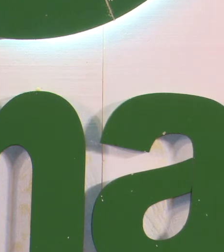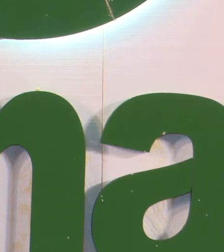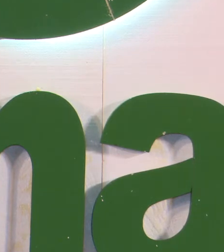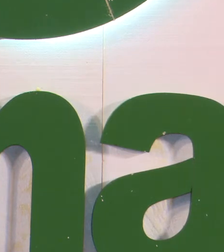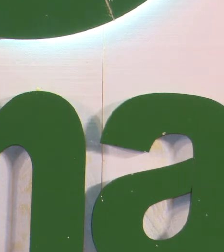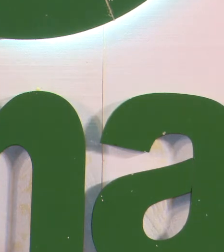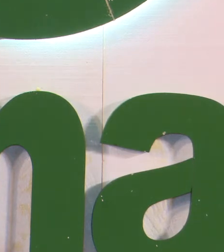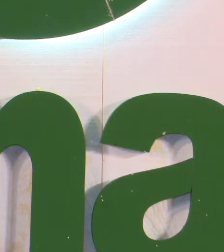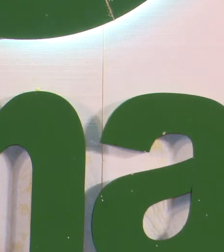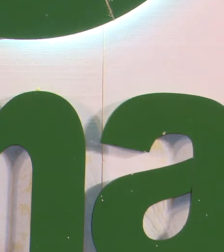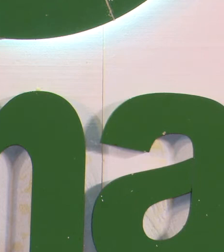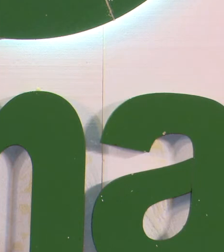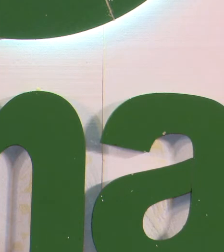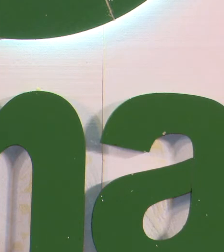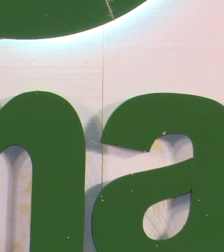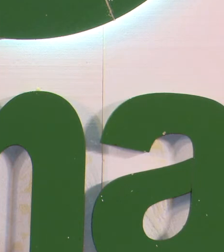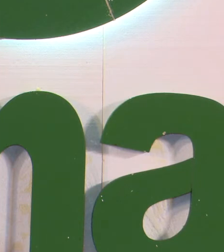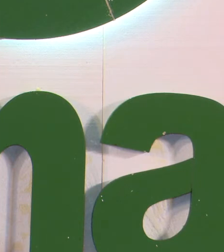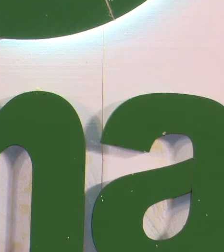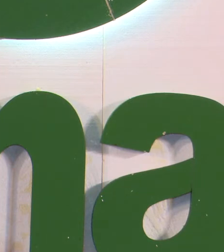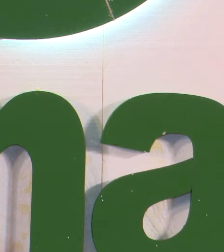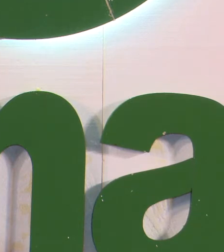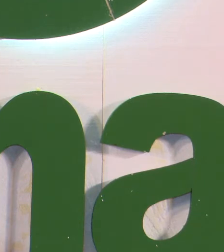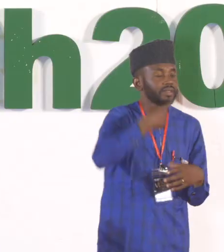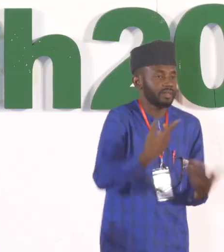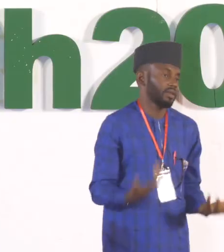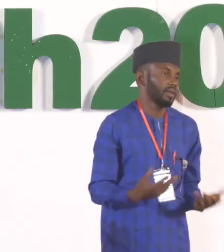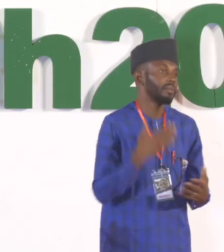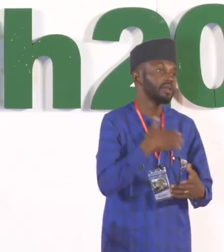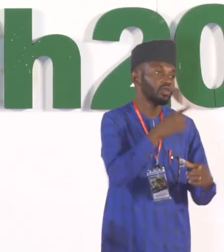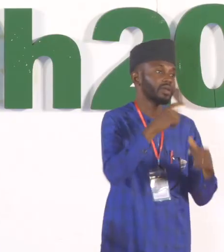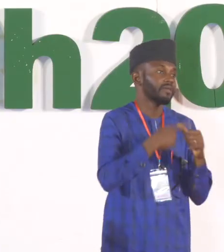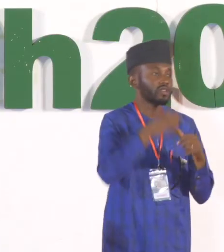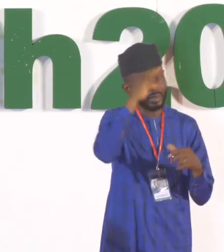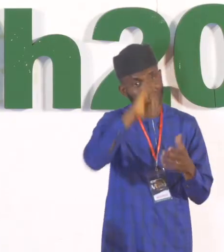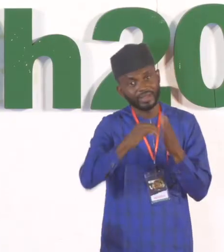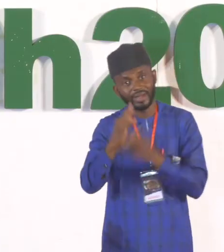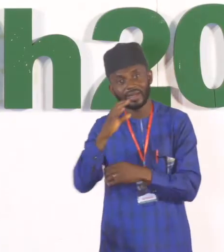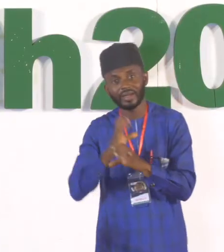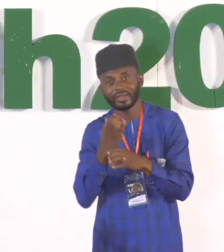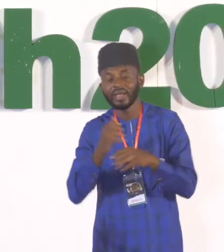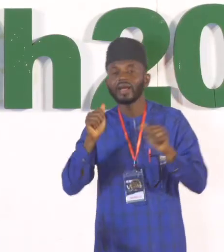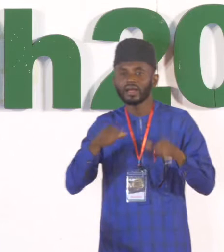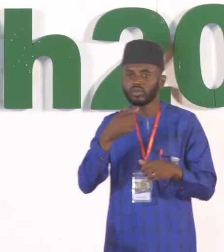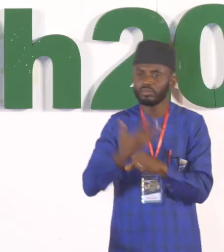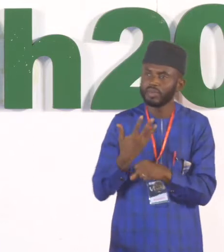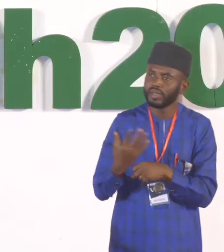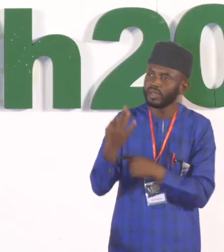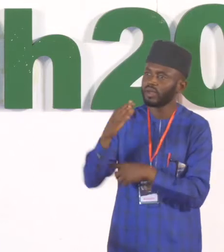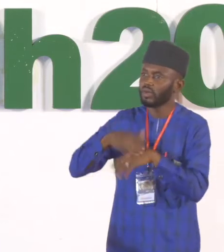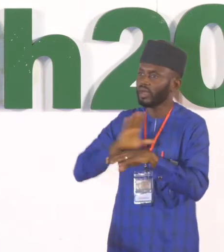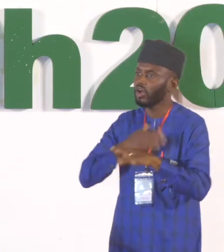say, please, you are the first man that Allah created. Can you beg Allah on our behalf so that judgment will be